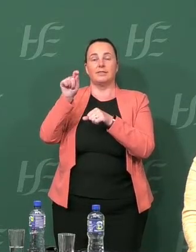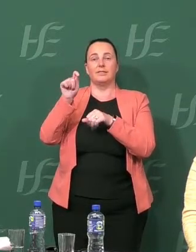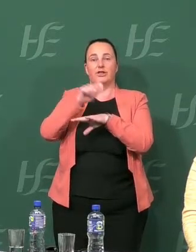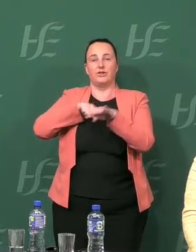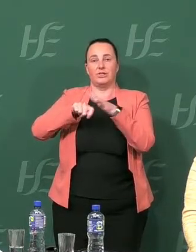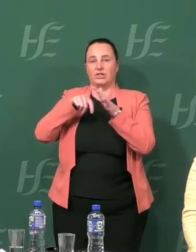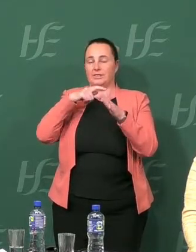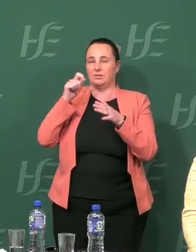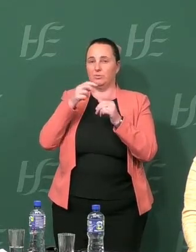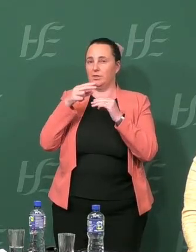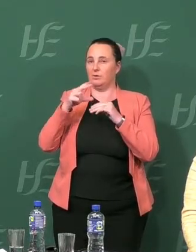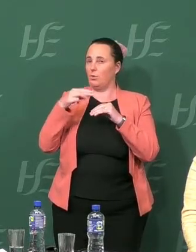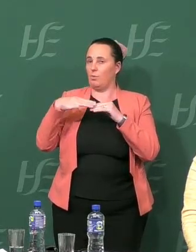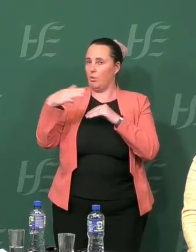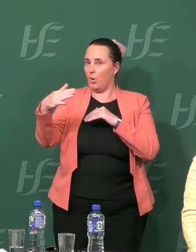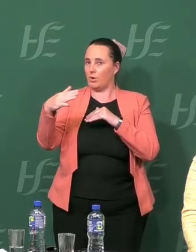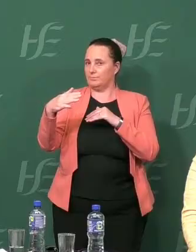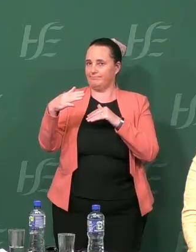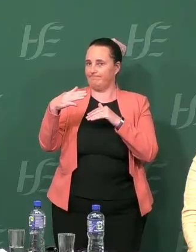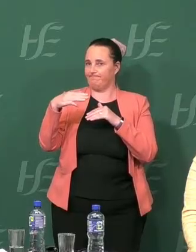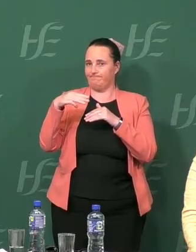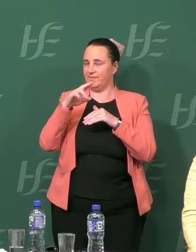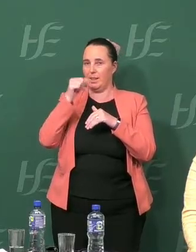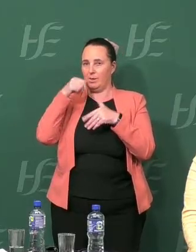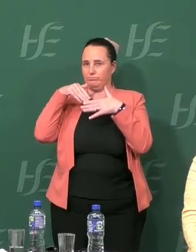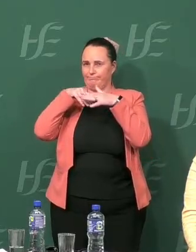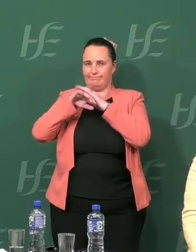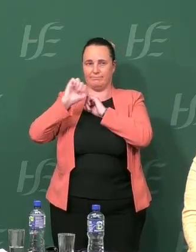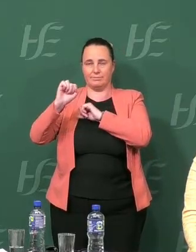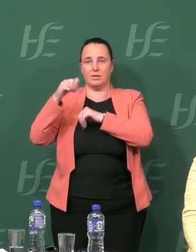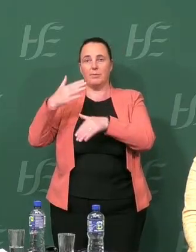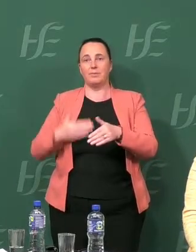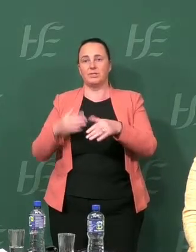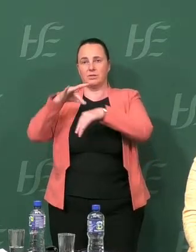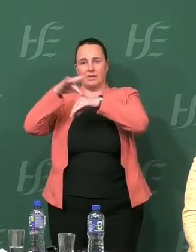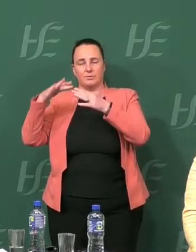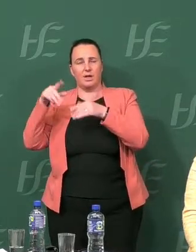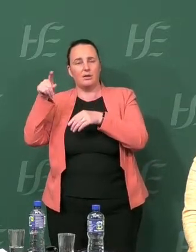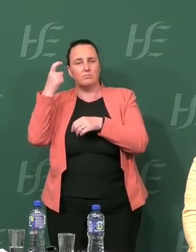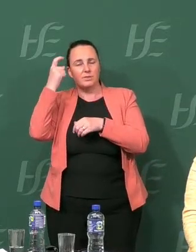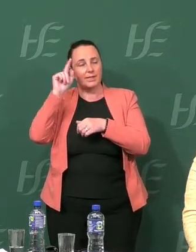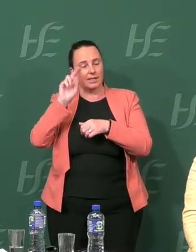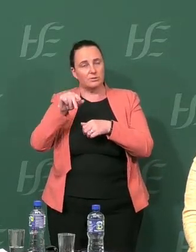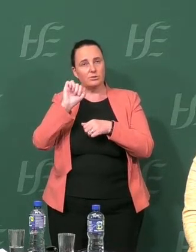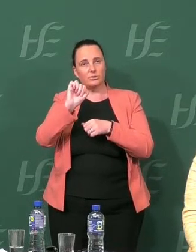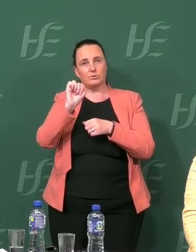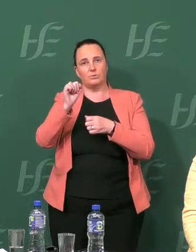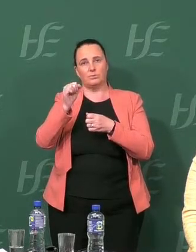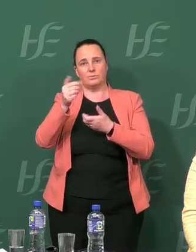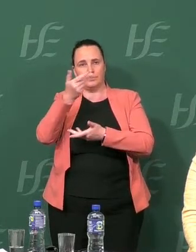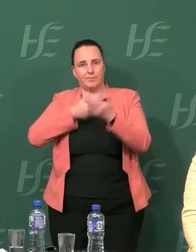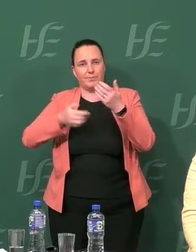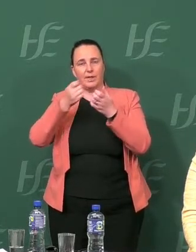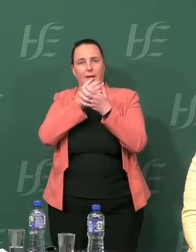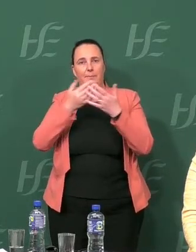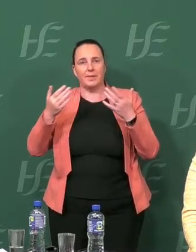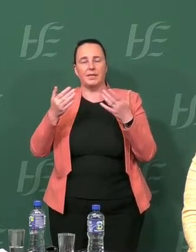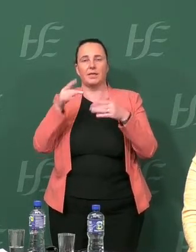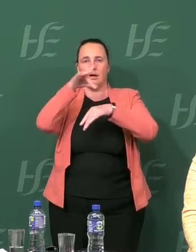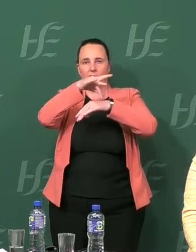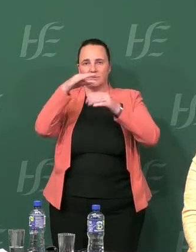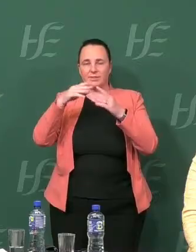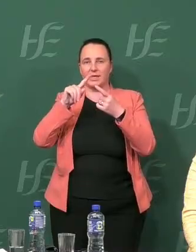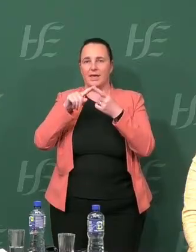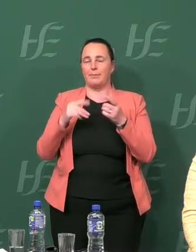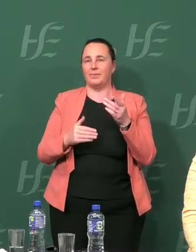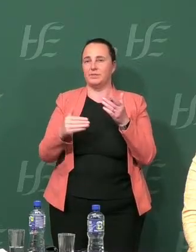restrictions anymore in hospitals. Can you give information as to how many hospitals or maternity units still